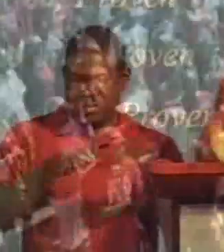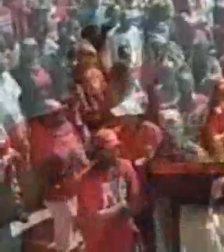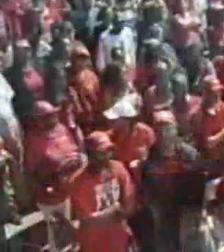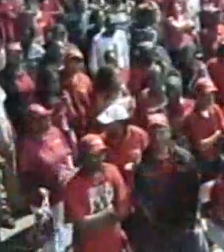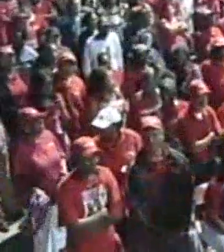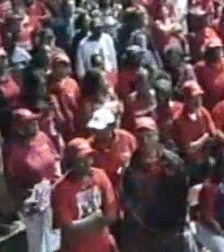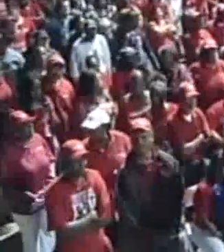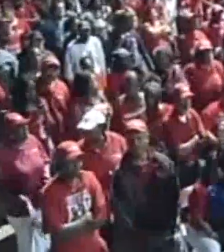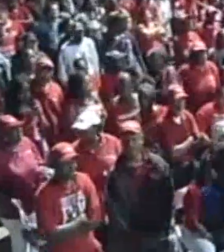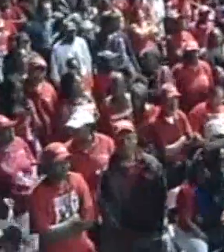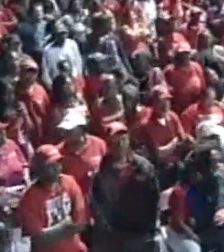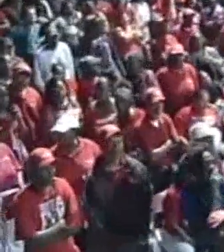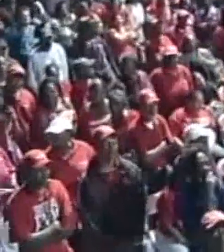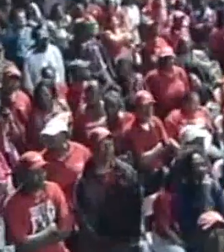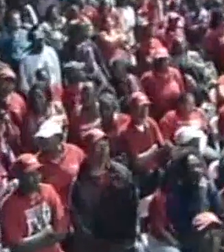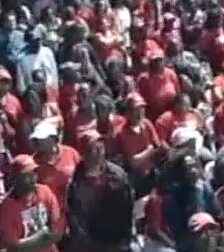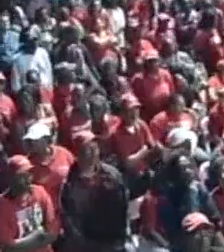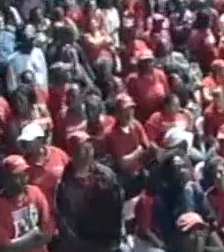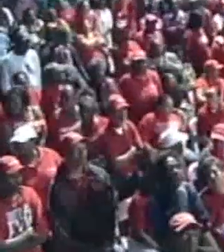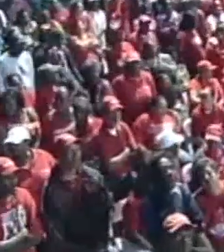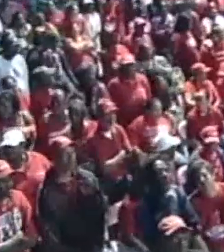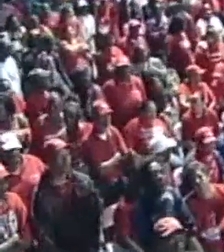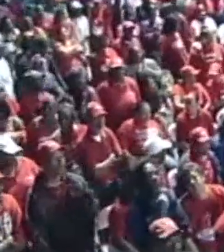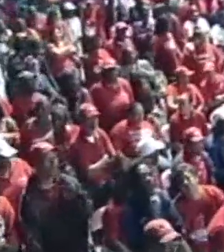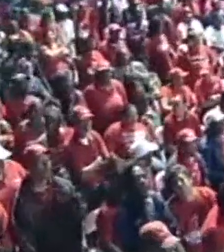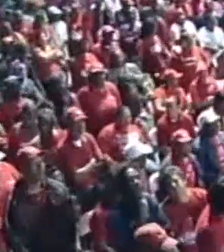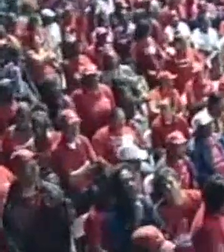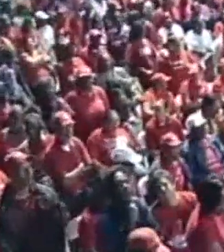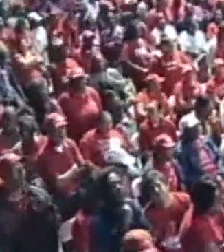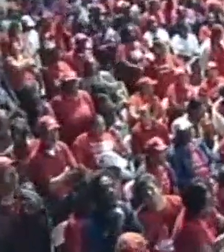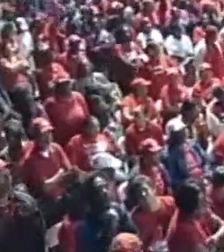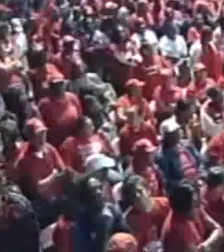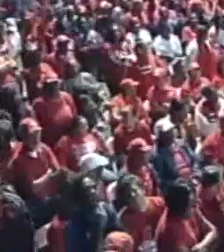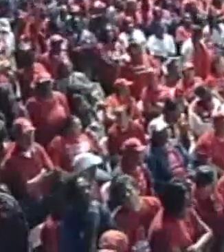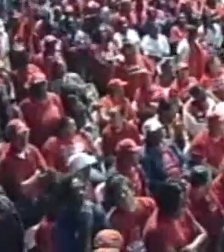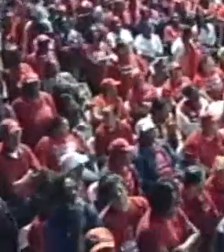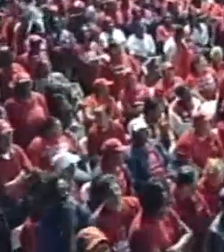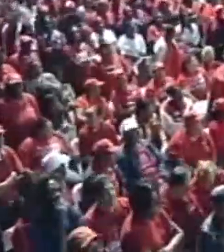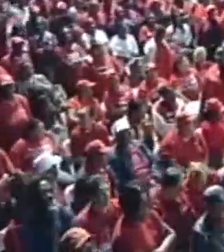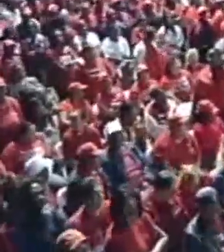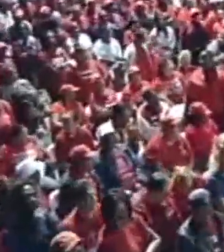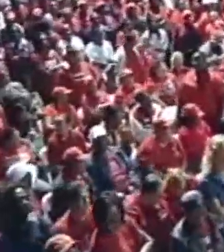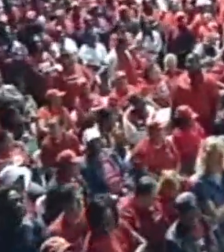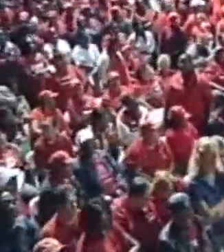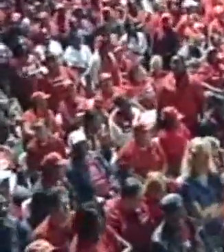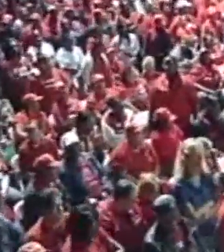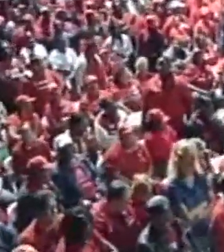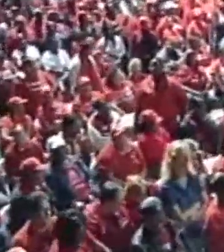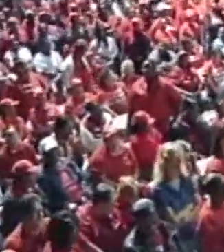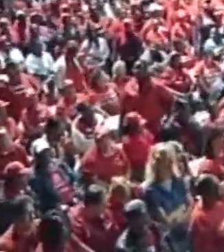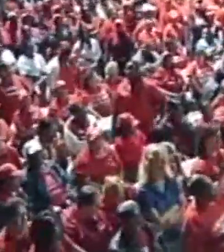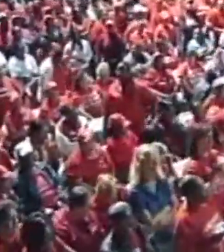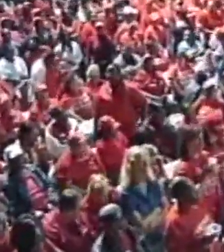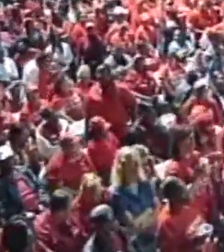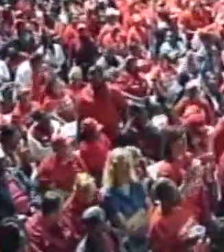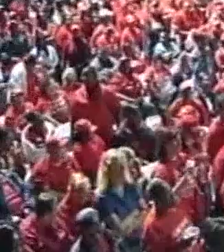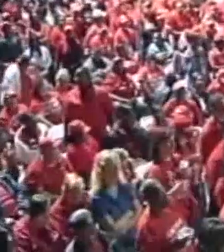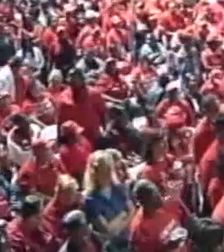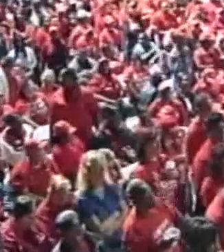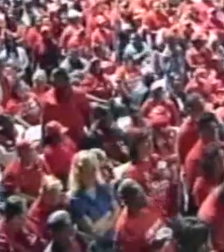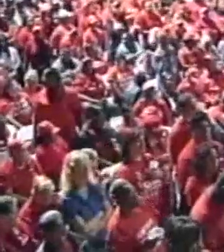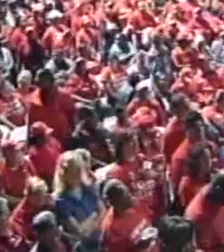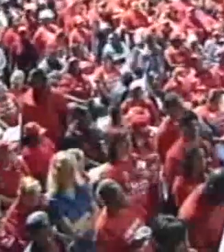have improved and increased equipment available to the Defense Force, increasing their fleet by 10 sea craft, adding 2 new aircraft to the air